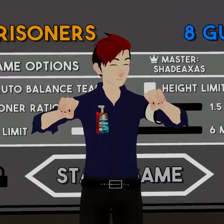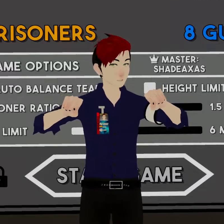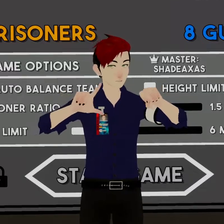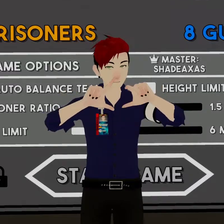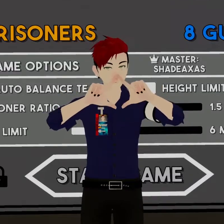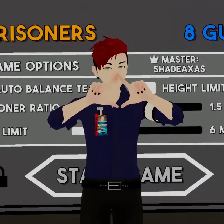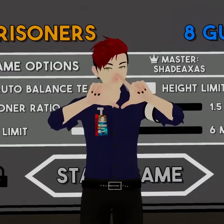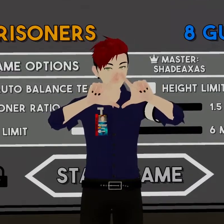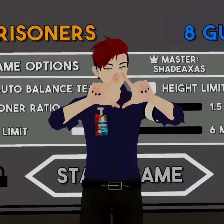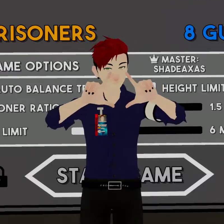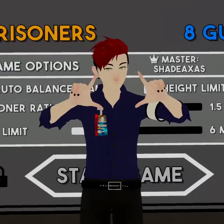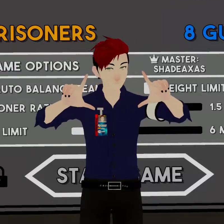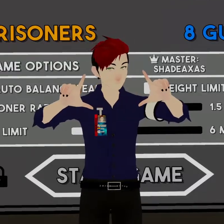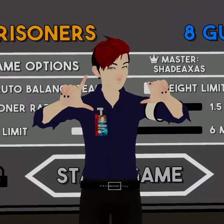shape of it.